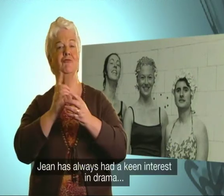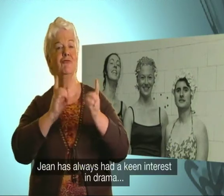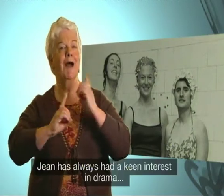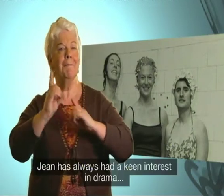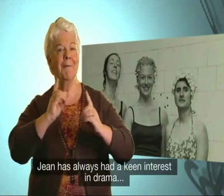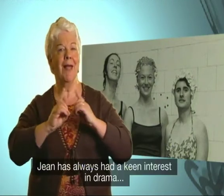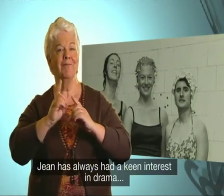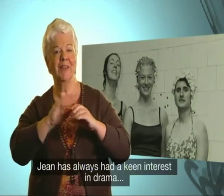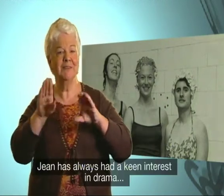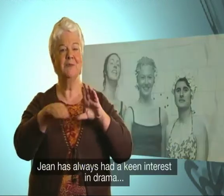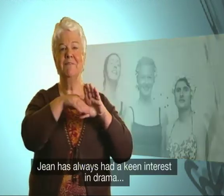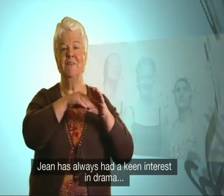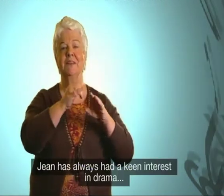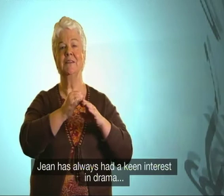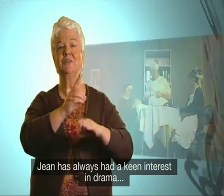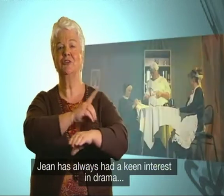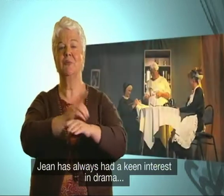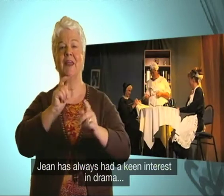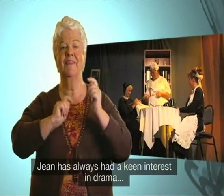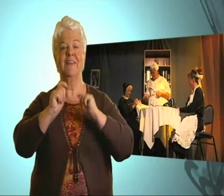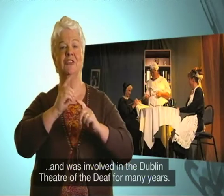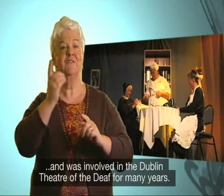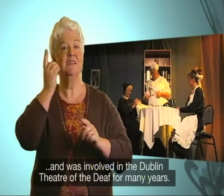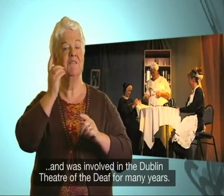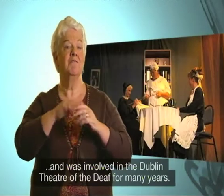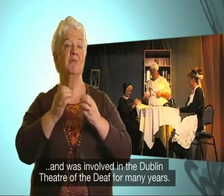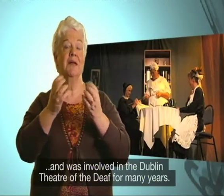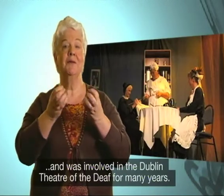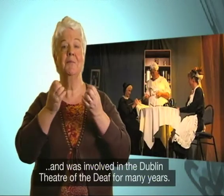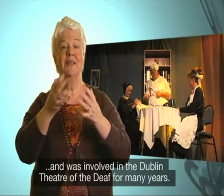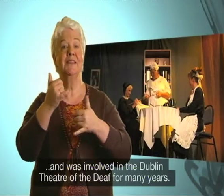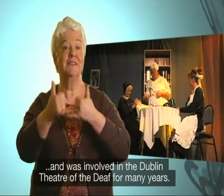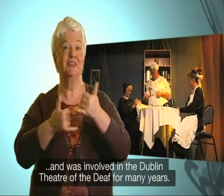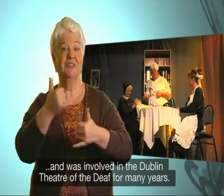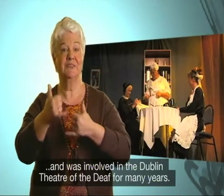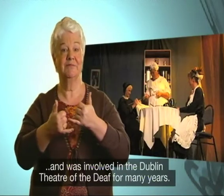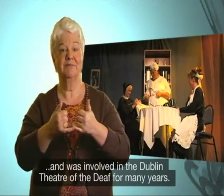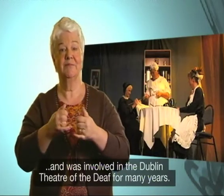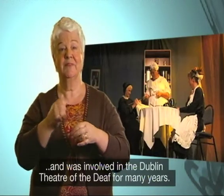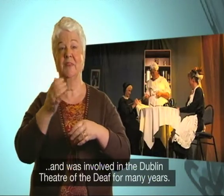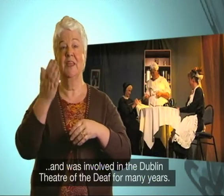Jean has always had a keen interest in drama and was involved in the Dublin Theatre of the Deaf for many years.